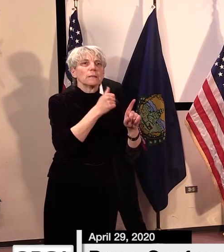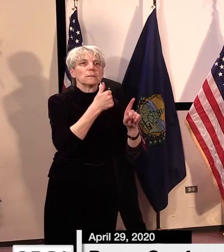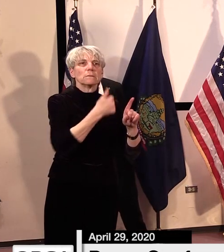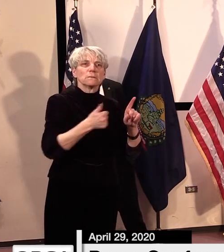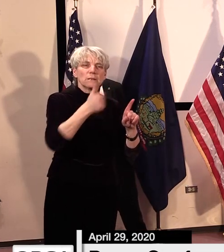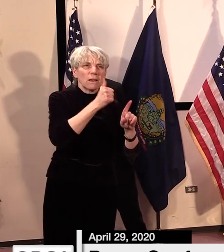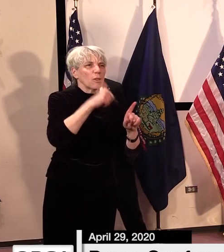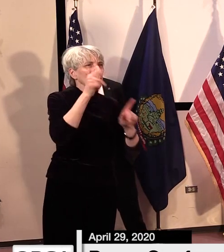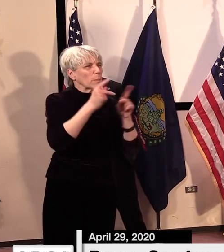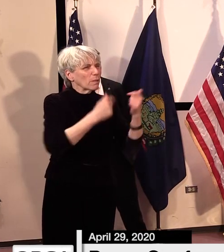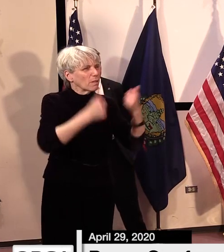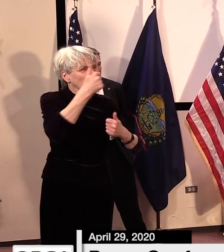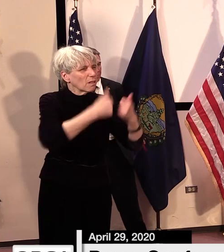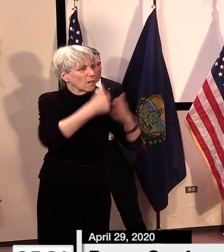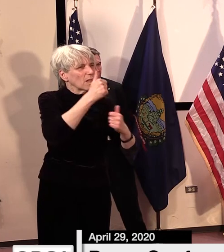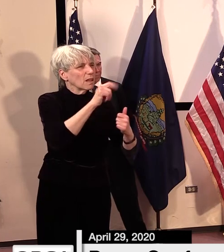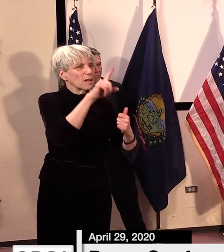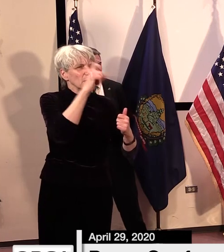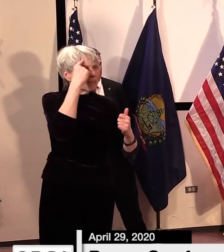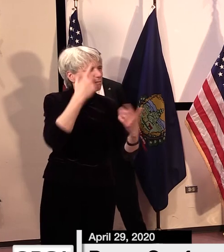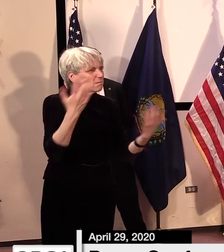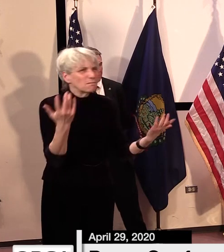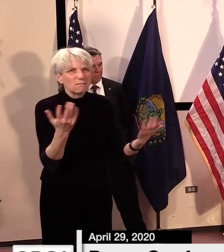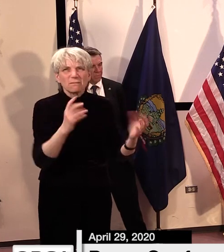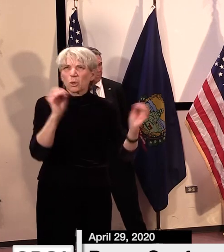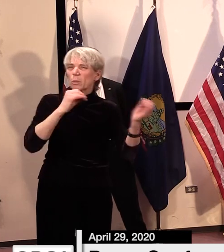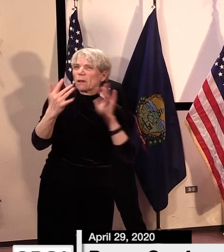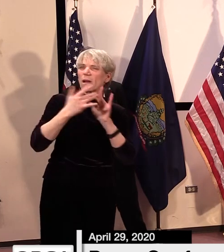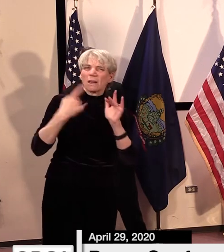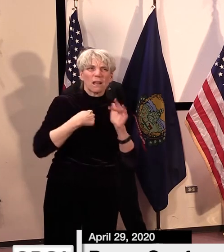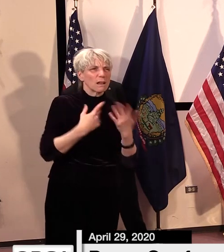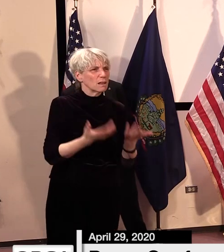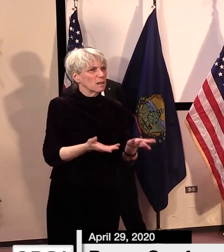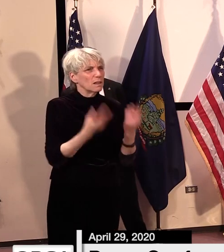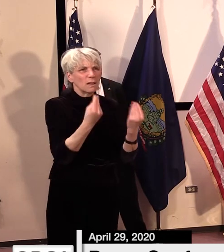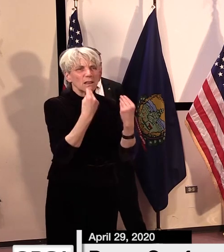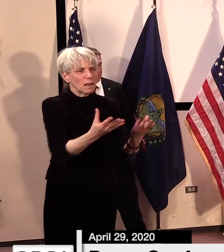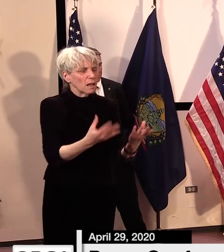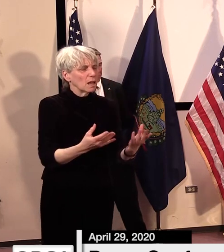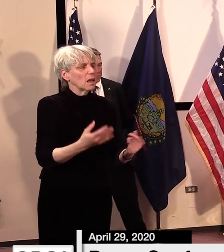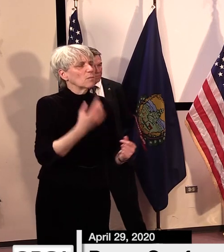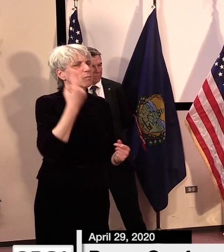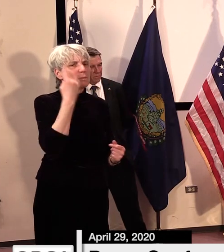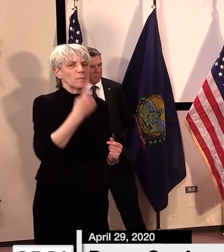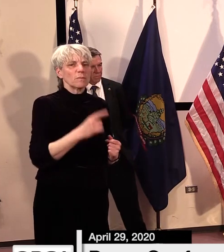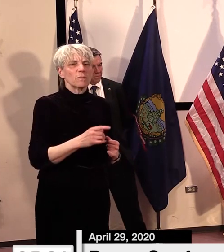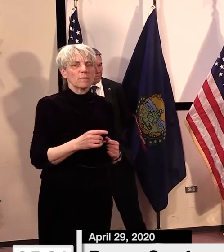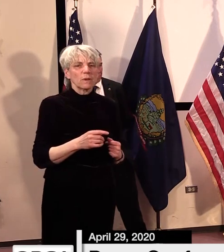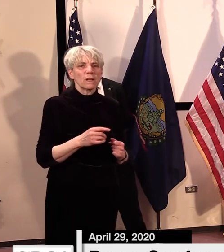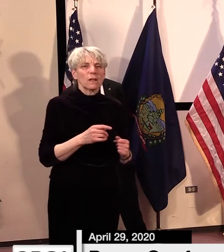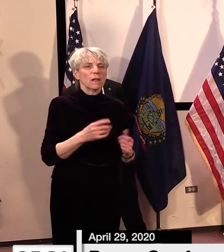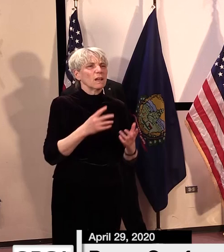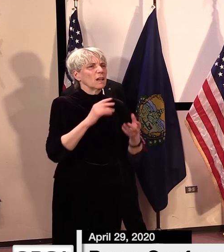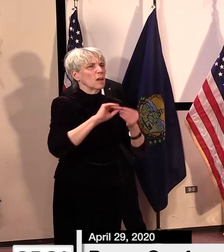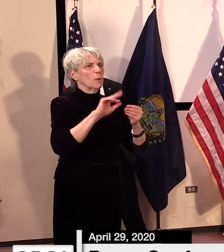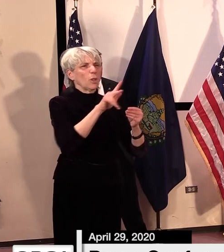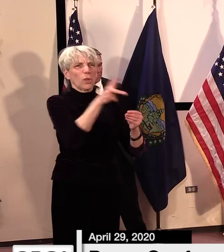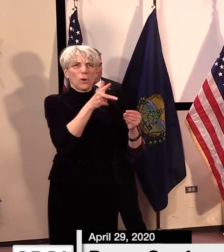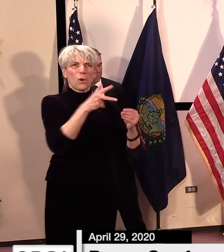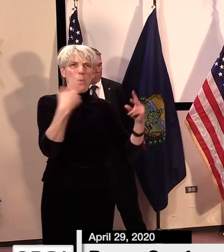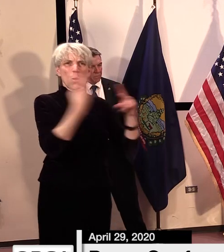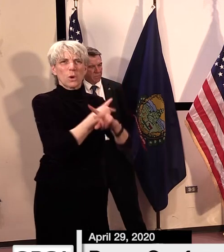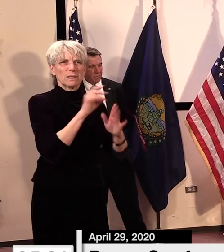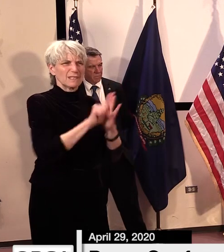out, might some of those flaws in the report been caught? And who by name in the health department is responsible for reaching out to